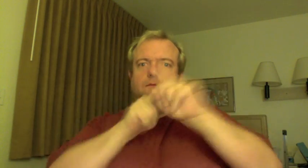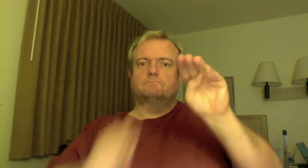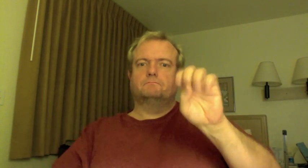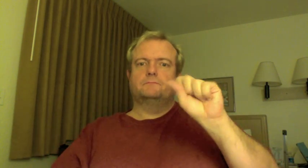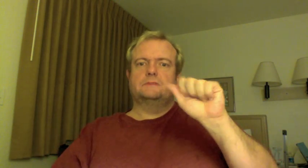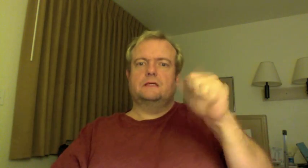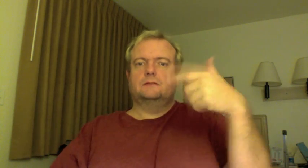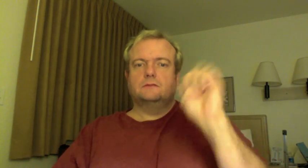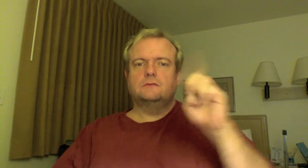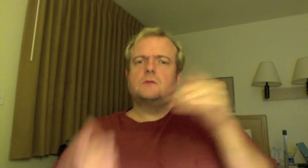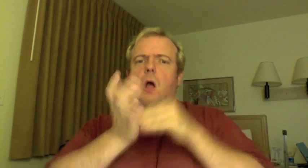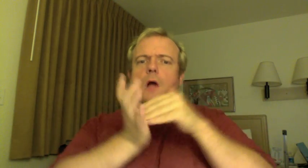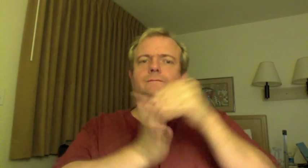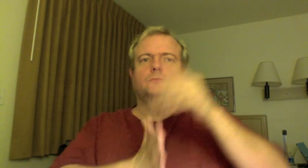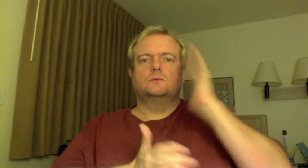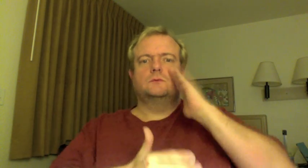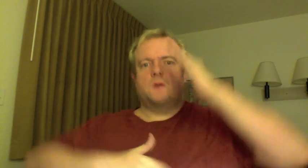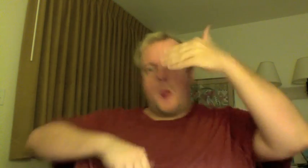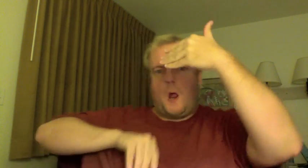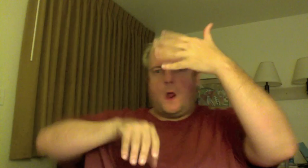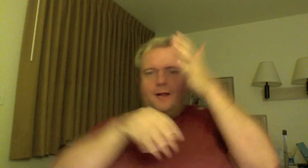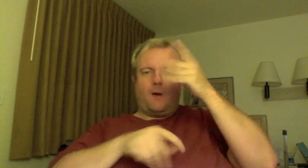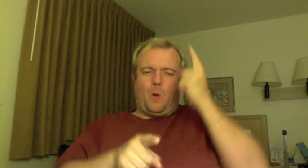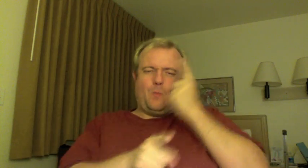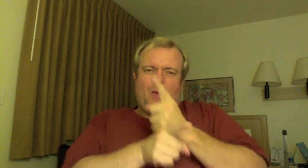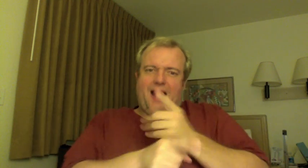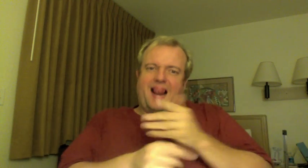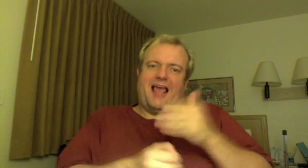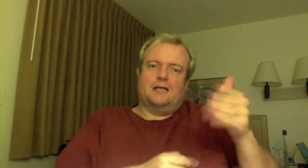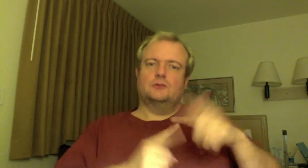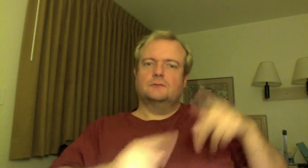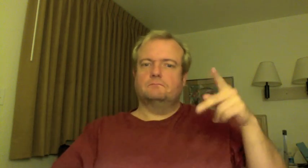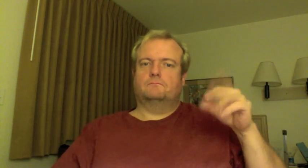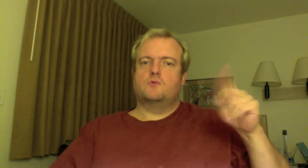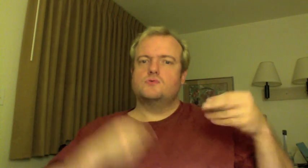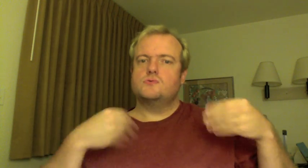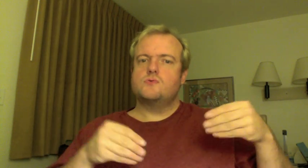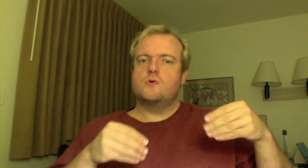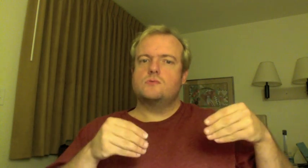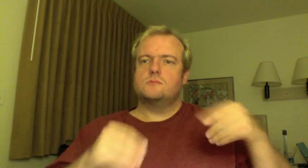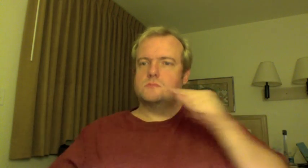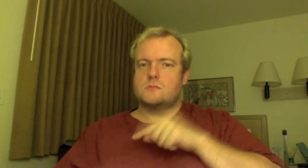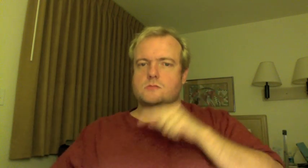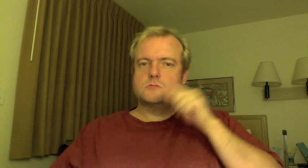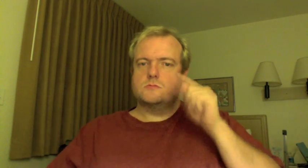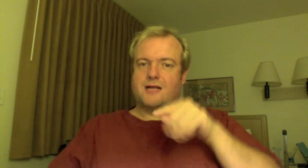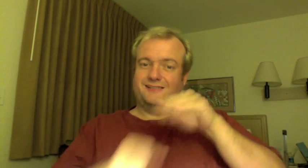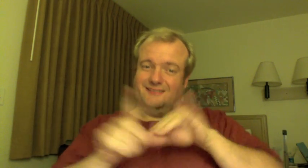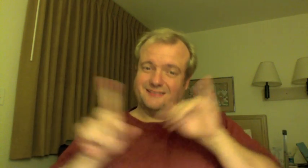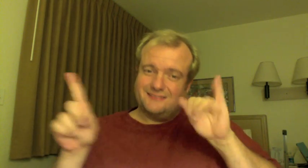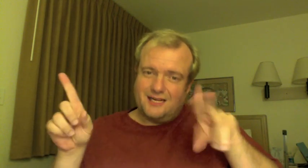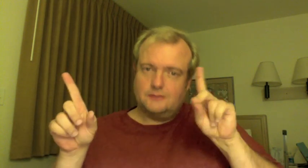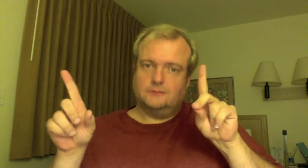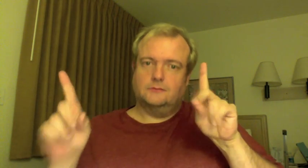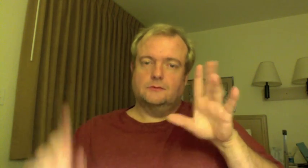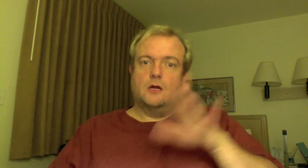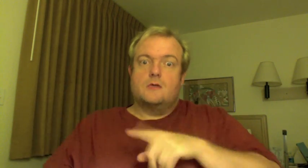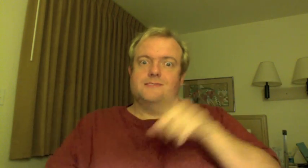Just in time before winter's deep freeze. This is where in Poland, so I remember well.